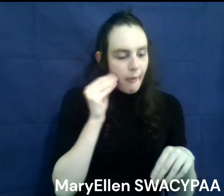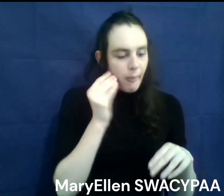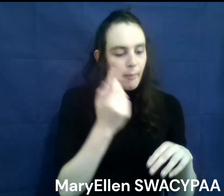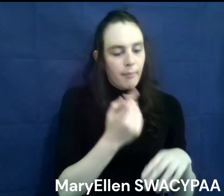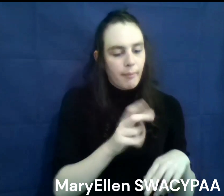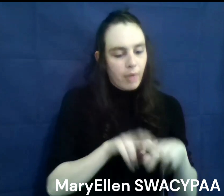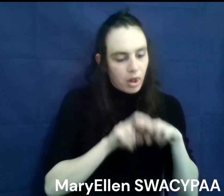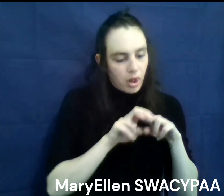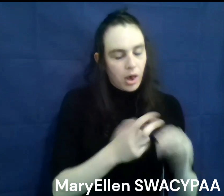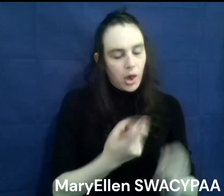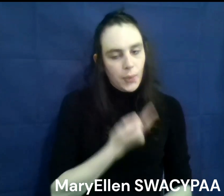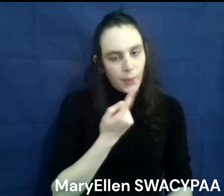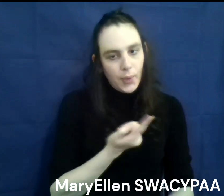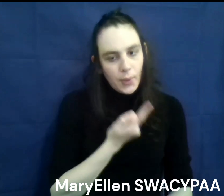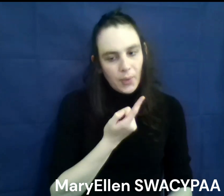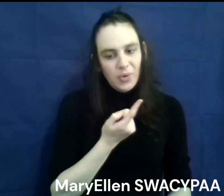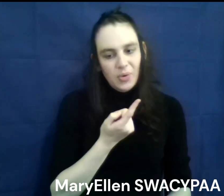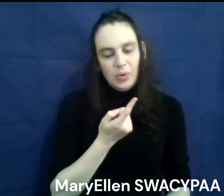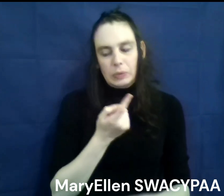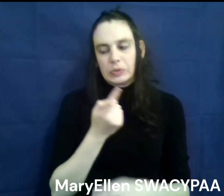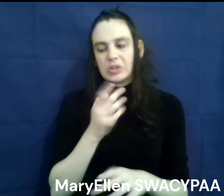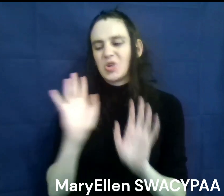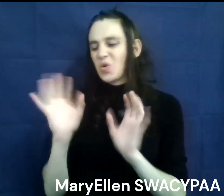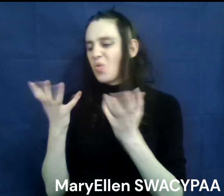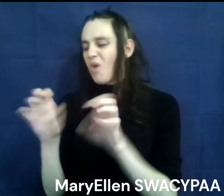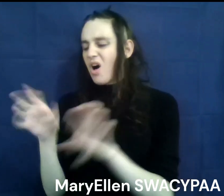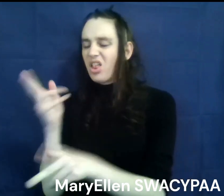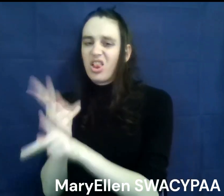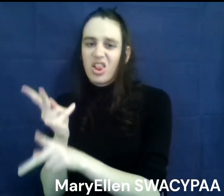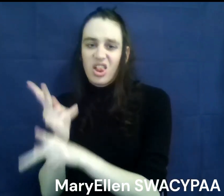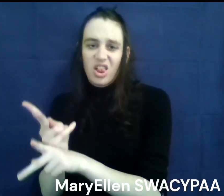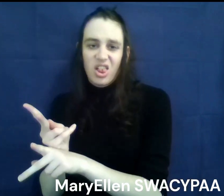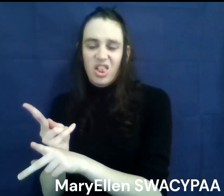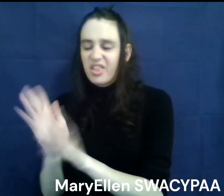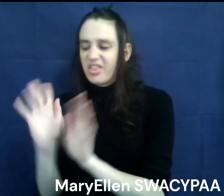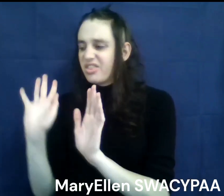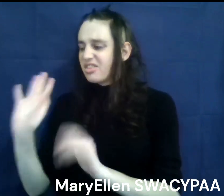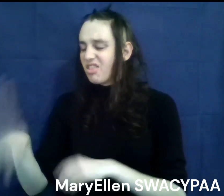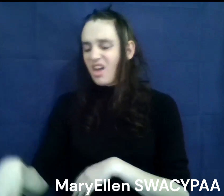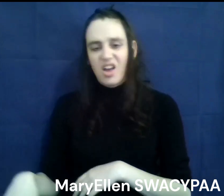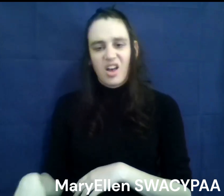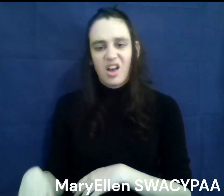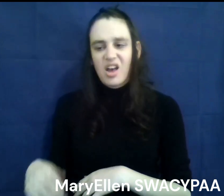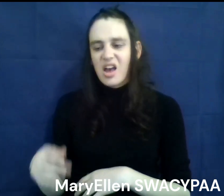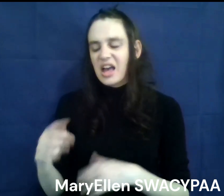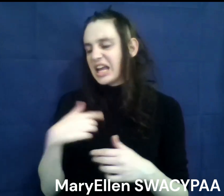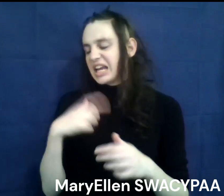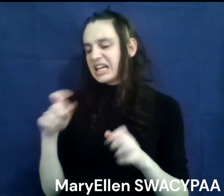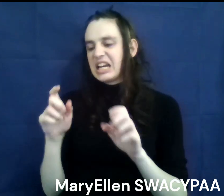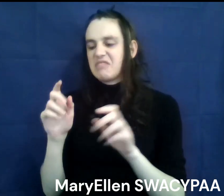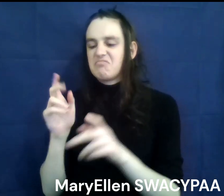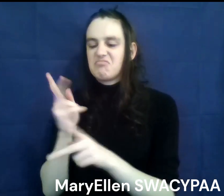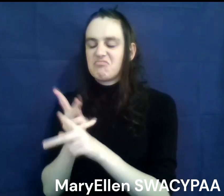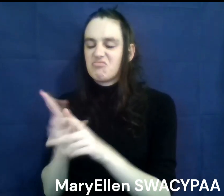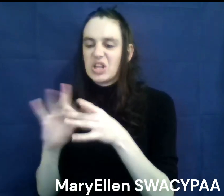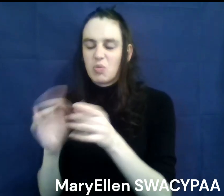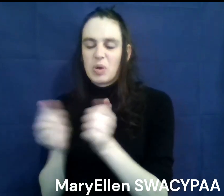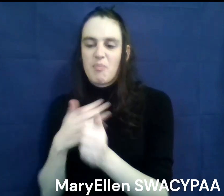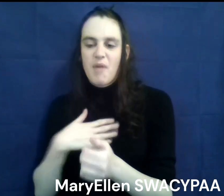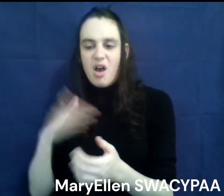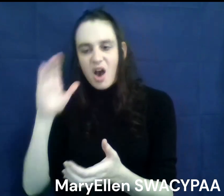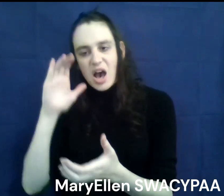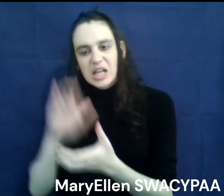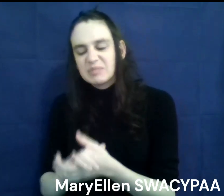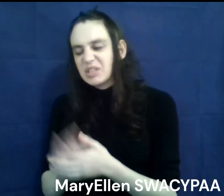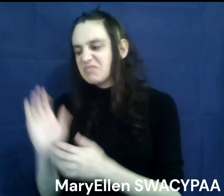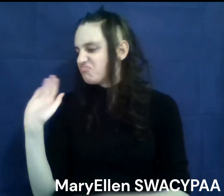things, because it required me to maintain relationships with my husband after a certain period of time. We were together 15 years. Like,